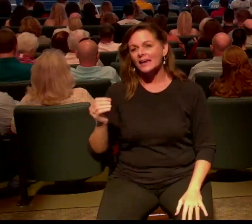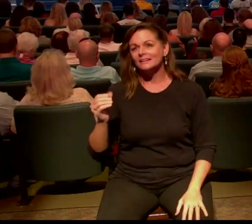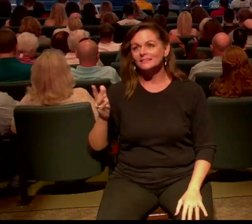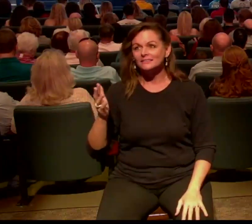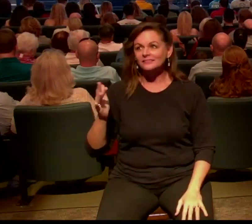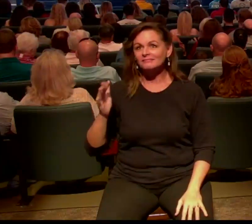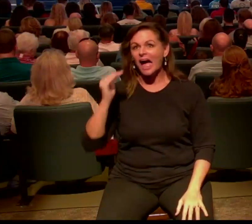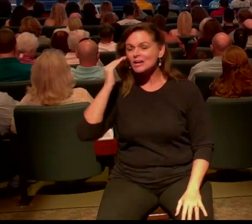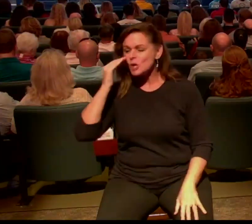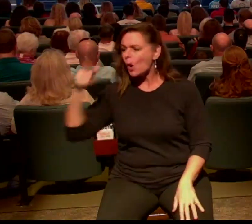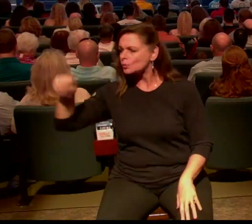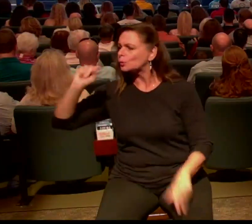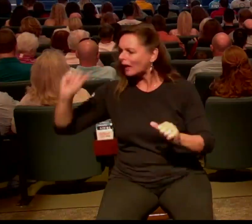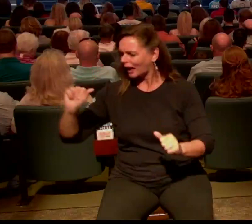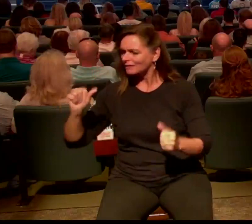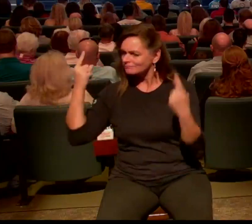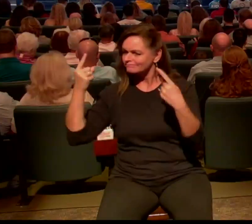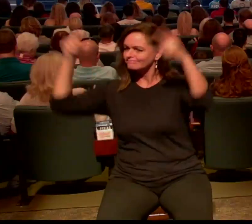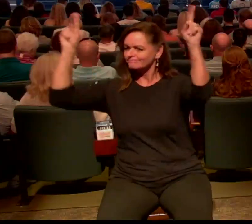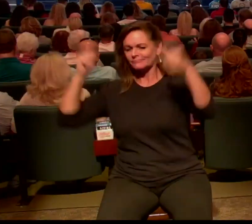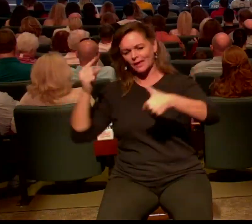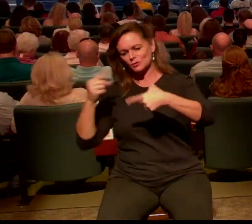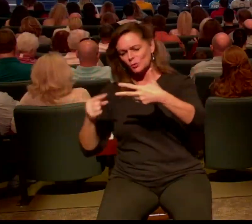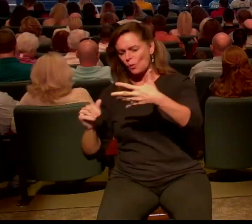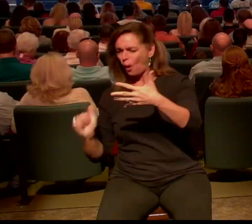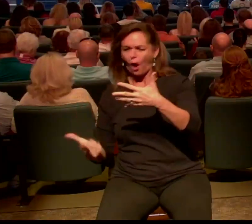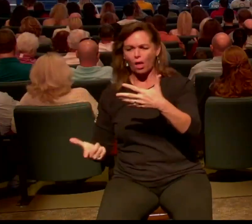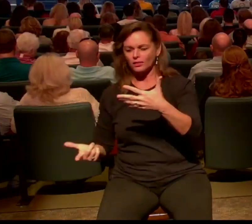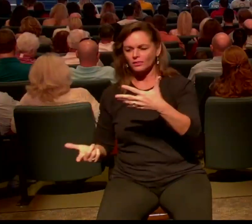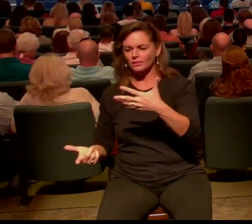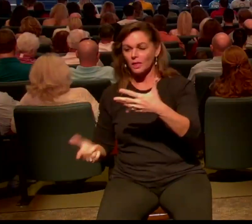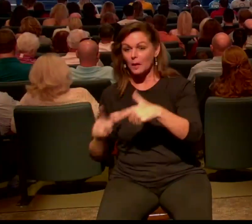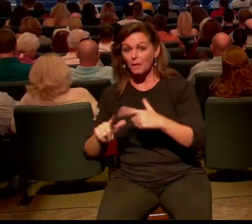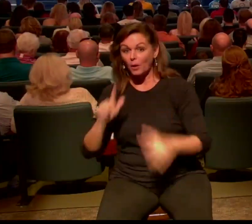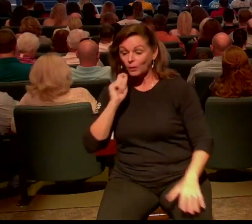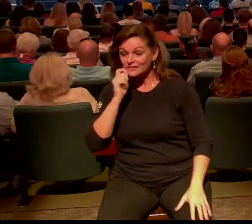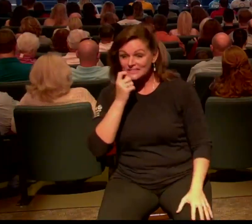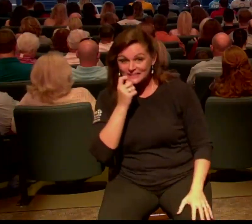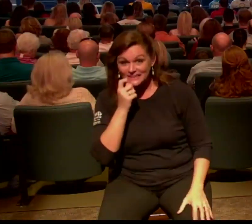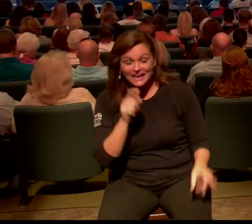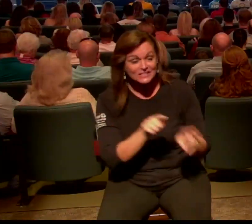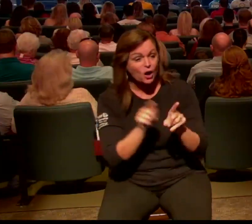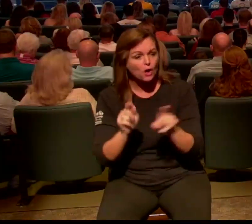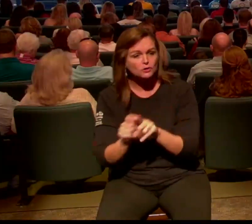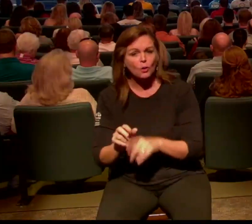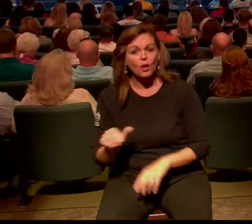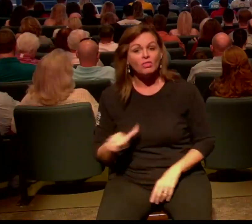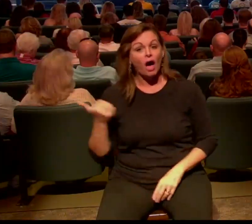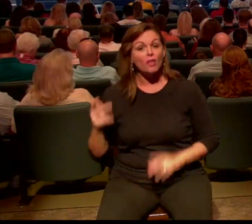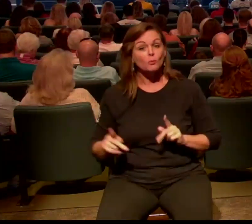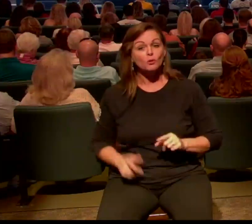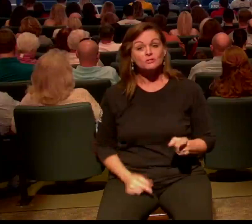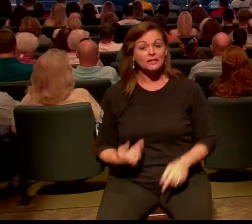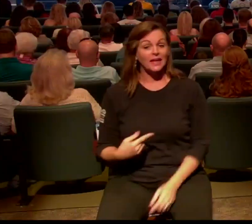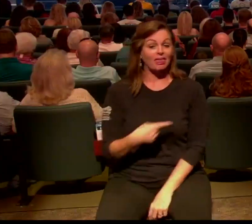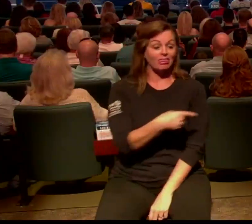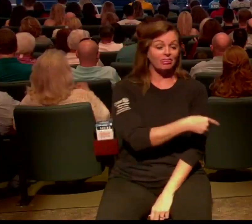it's within your reach. But even what's really exciting, it's also in the reach of the person on your left.